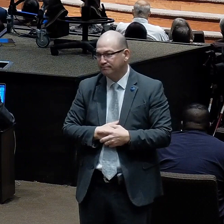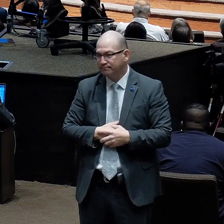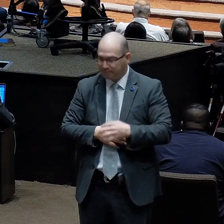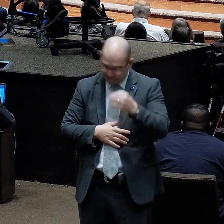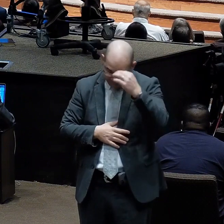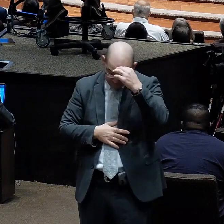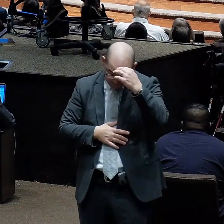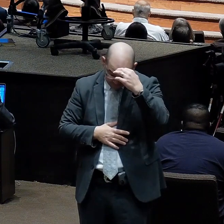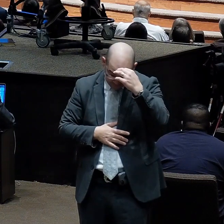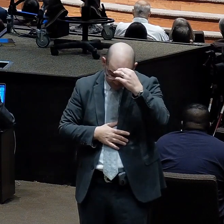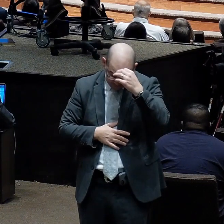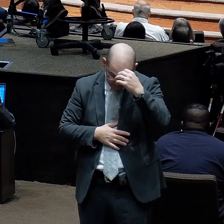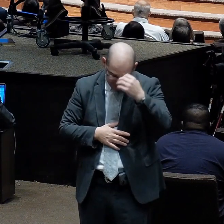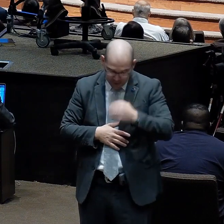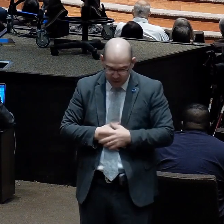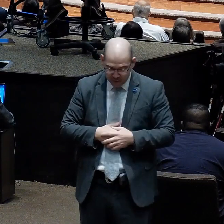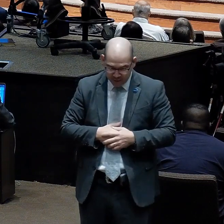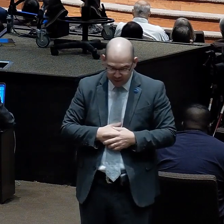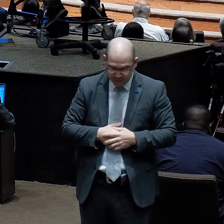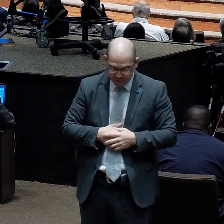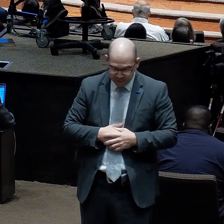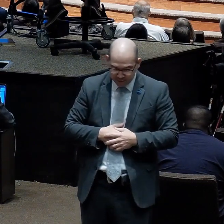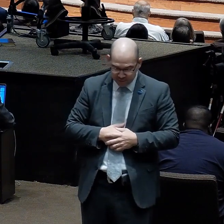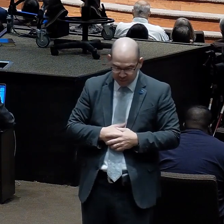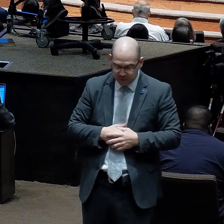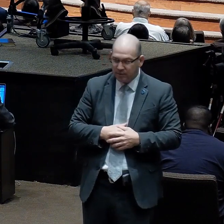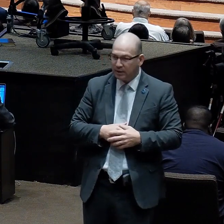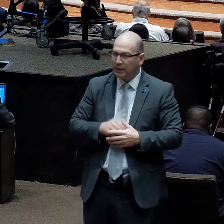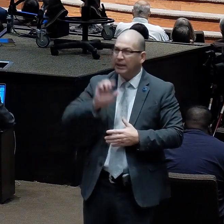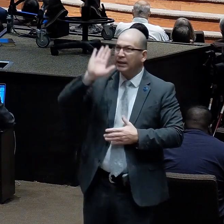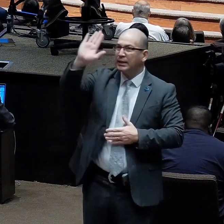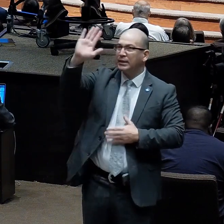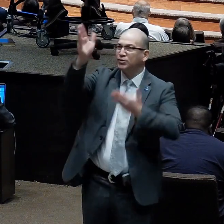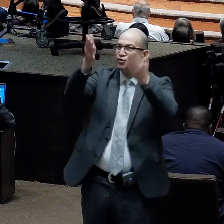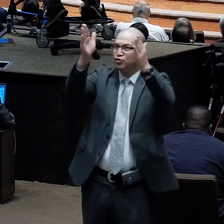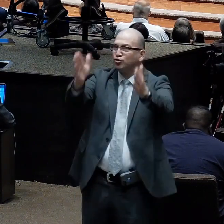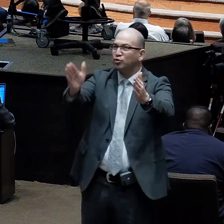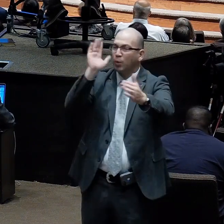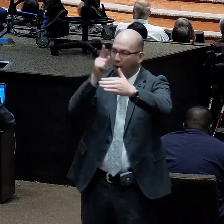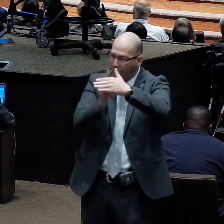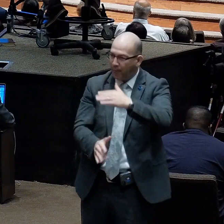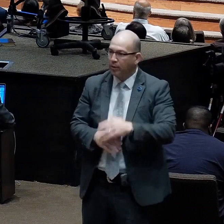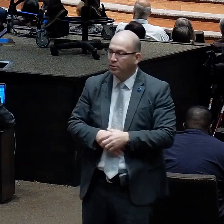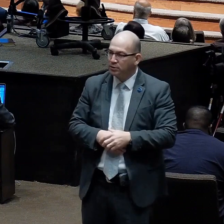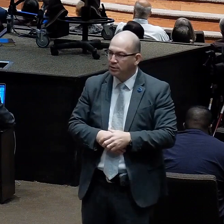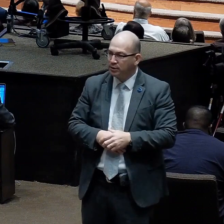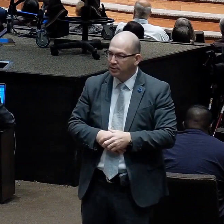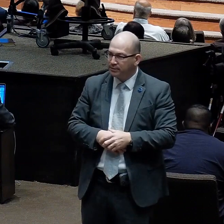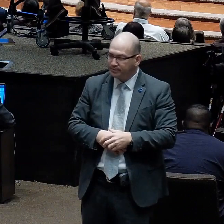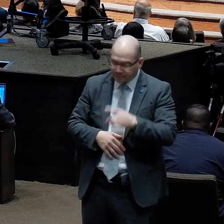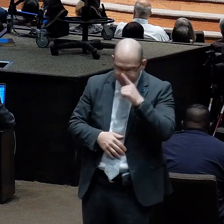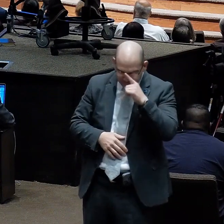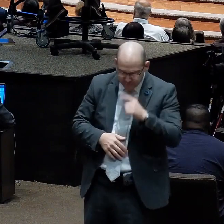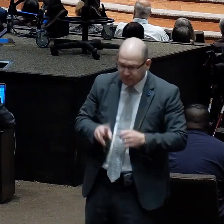The distinction with God's servants. Look it. You don't see Baptist people burning stuff up.